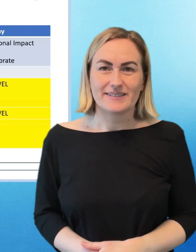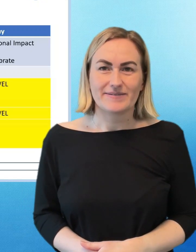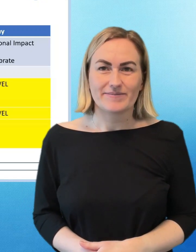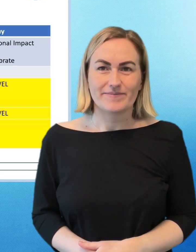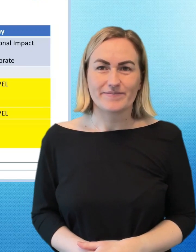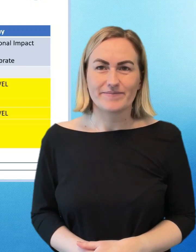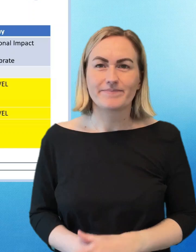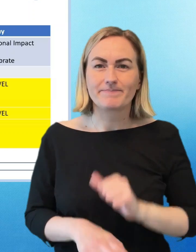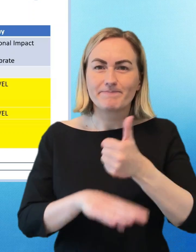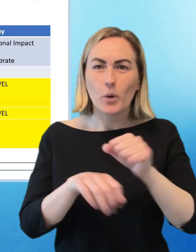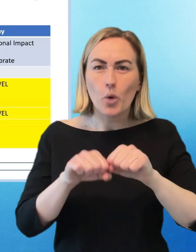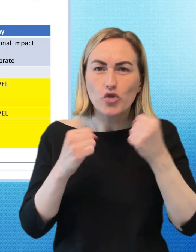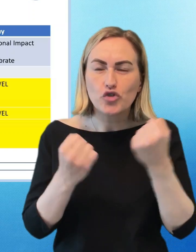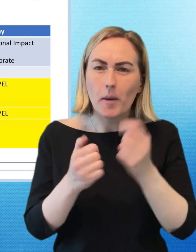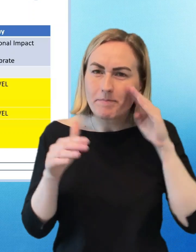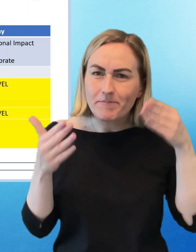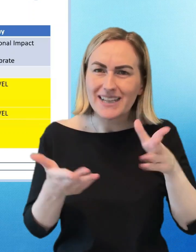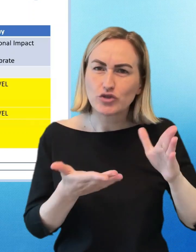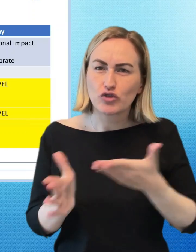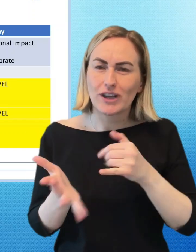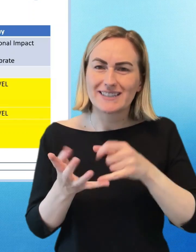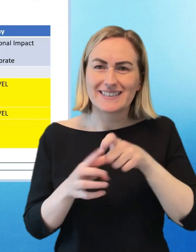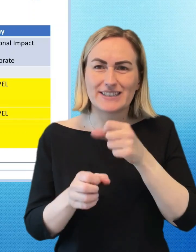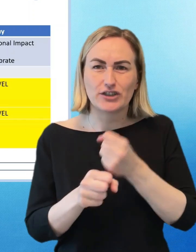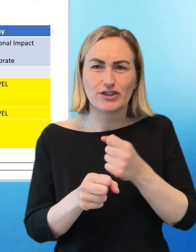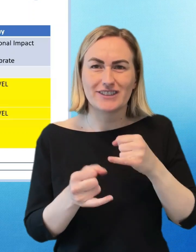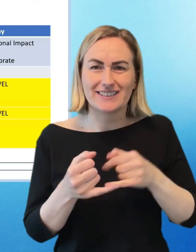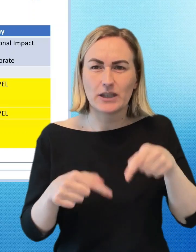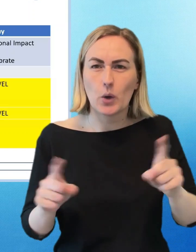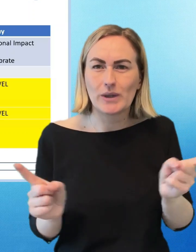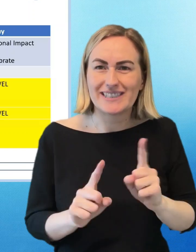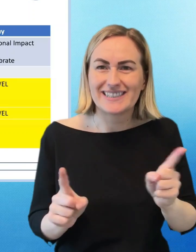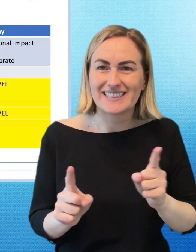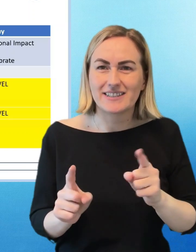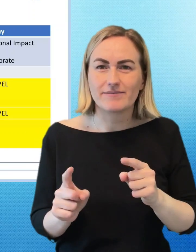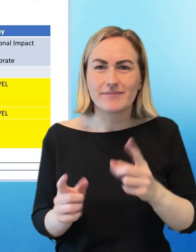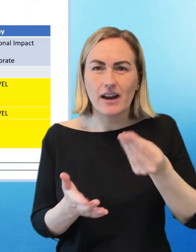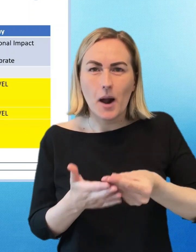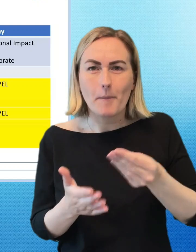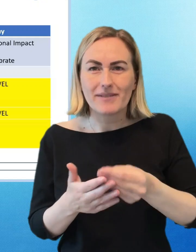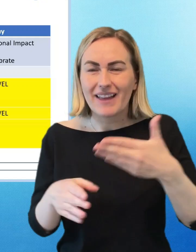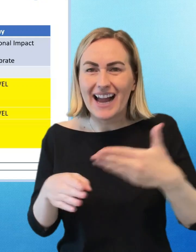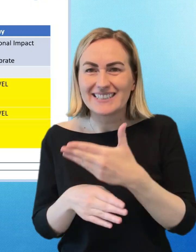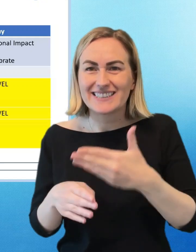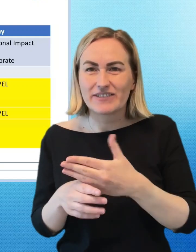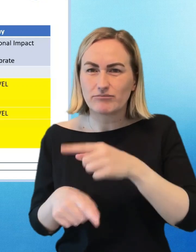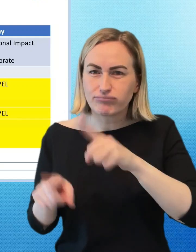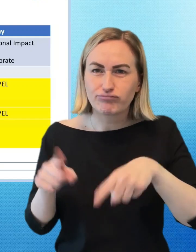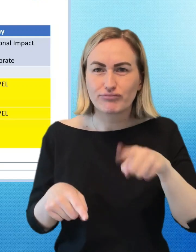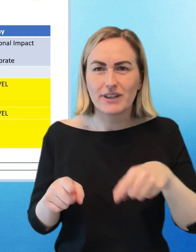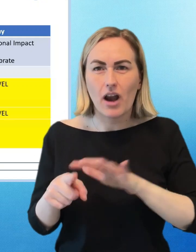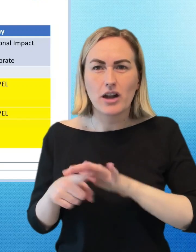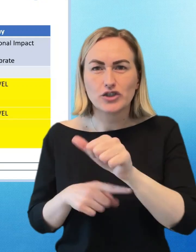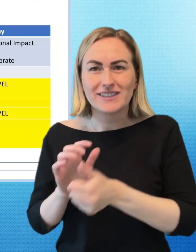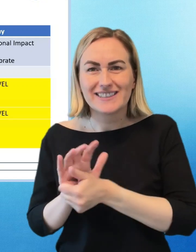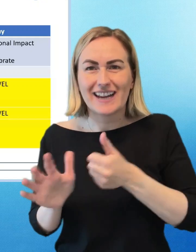We had workshops on an introduction to the SDGs and the circular economy, an activity to develop their intercultural skills